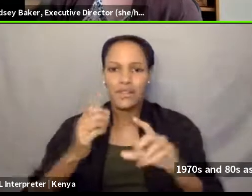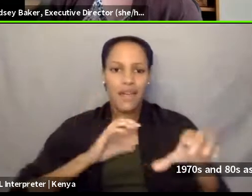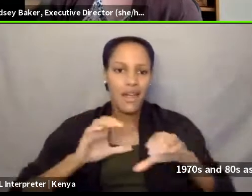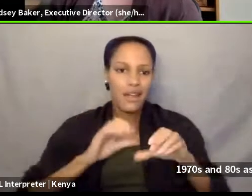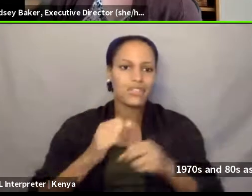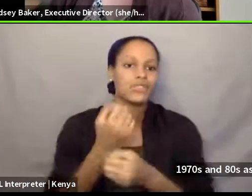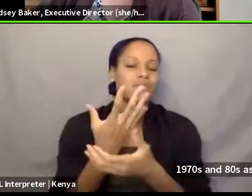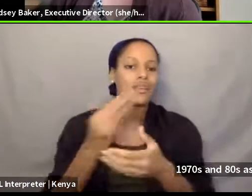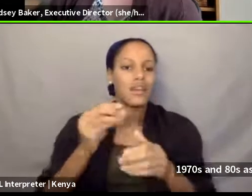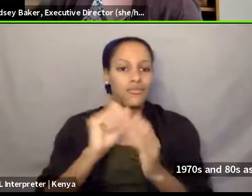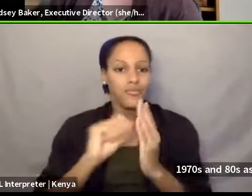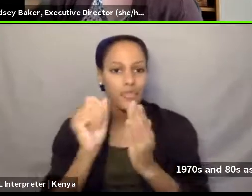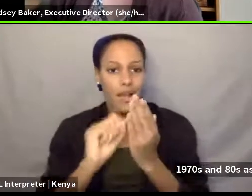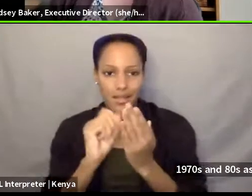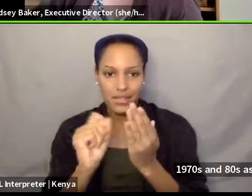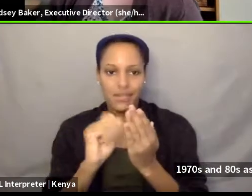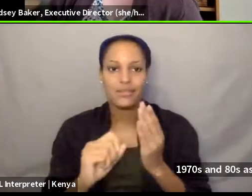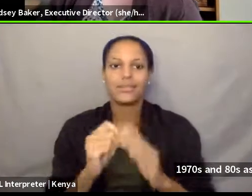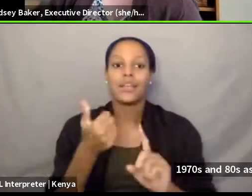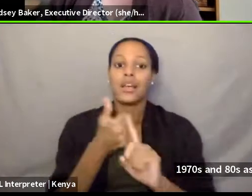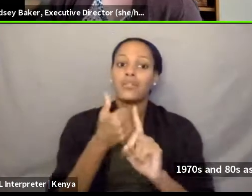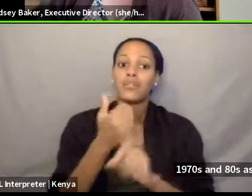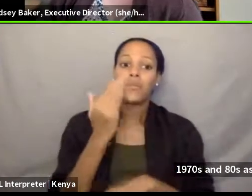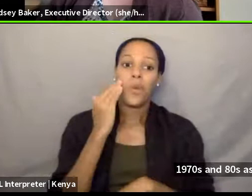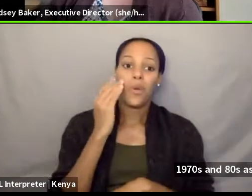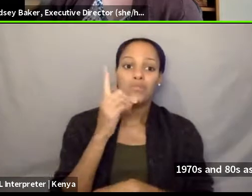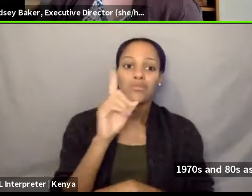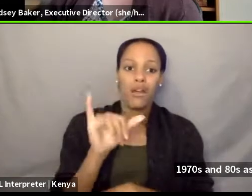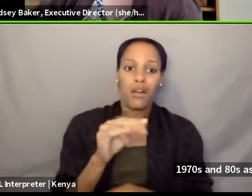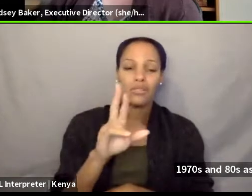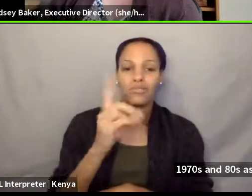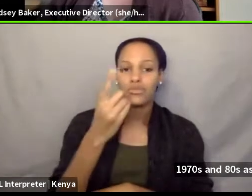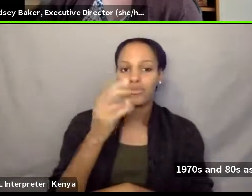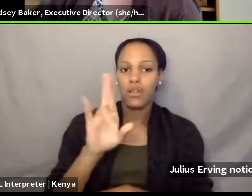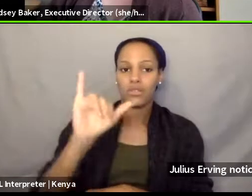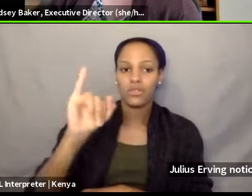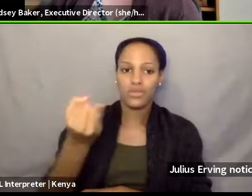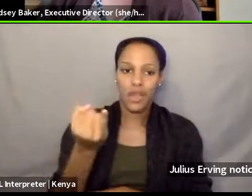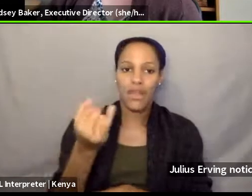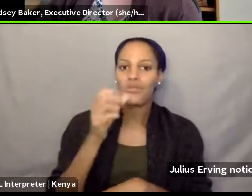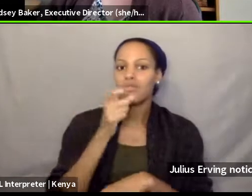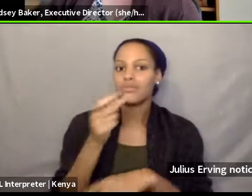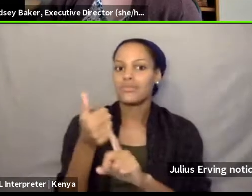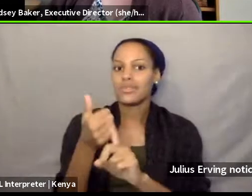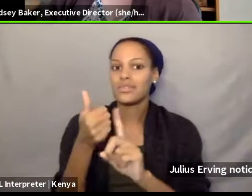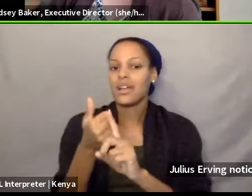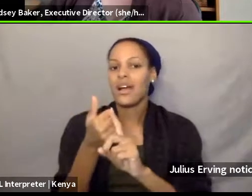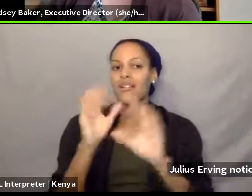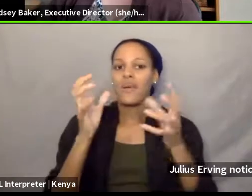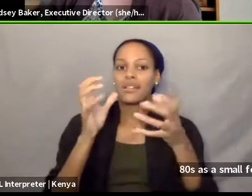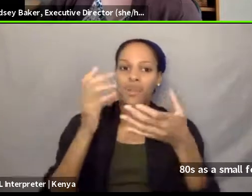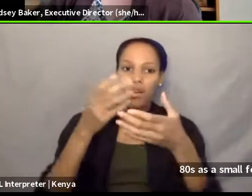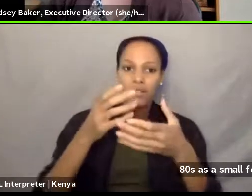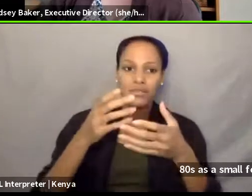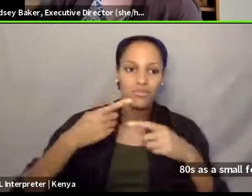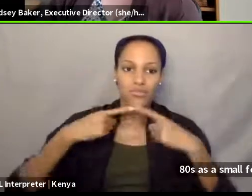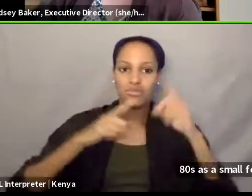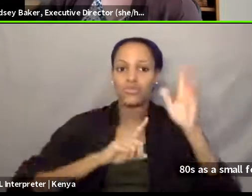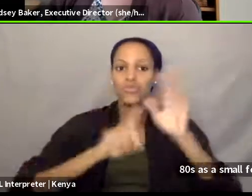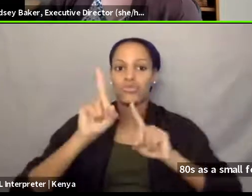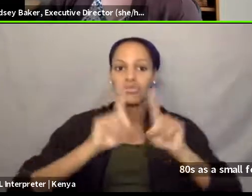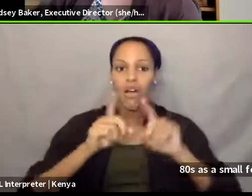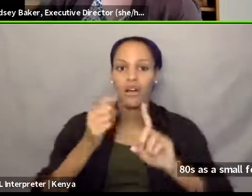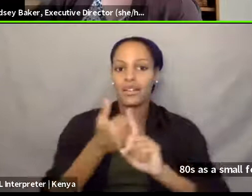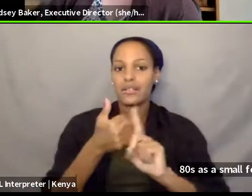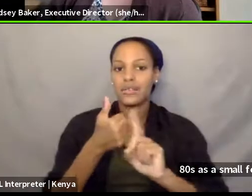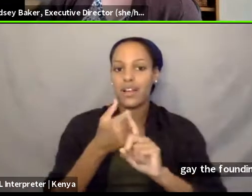is a founding editor with Carissa Chen and Patrick Rosal of the online sports magazine, Some Call It Baller, a